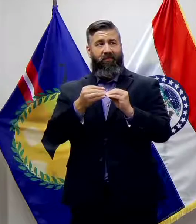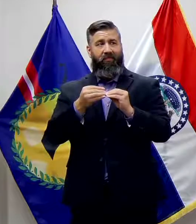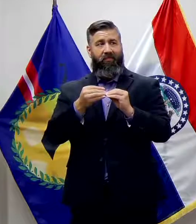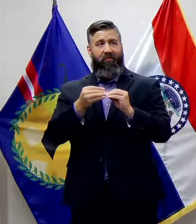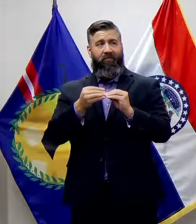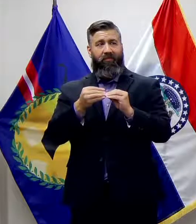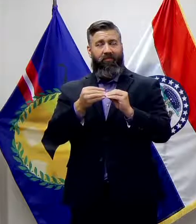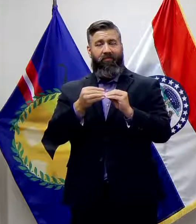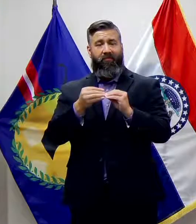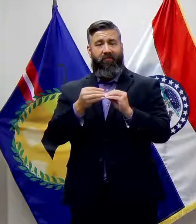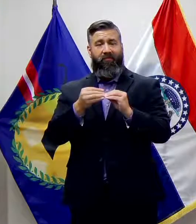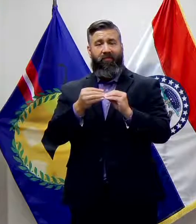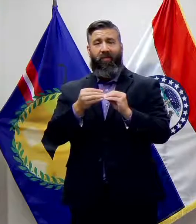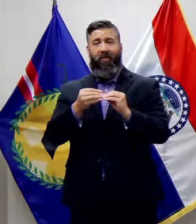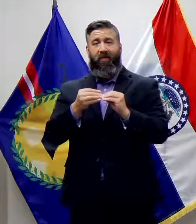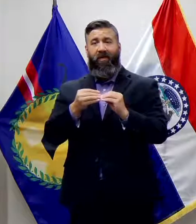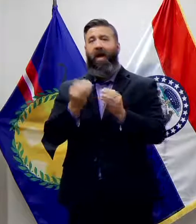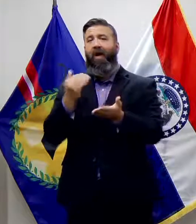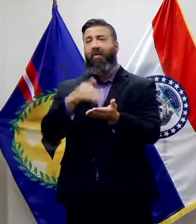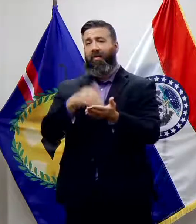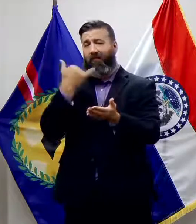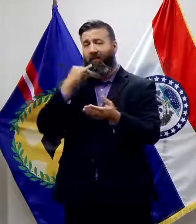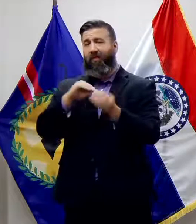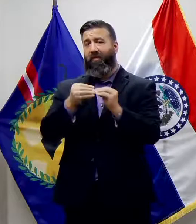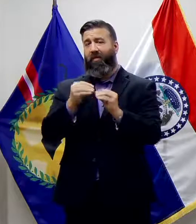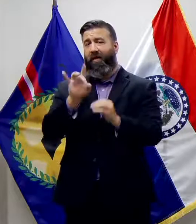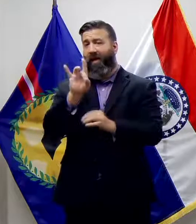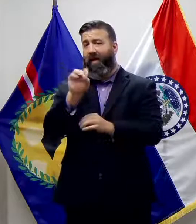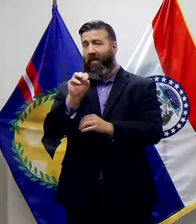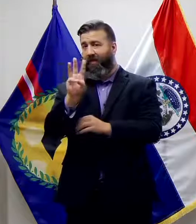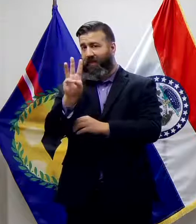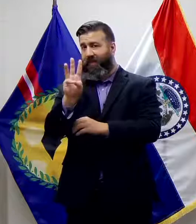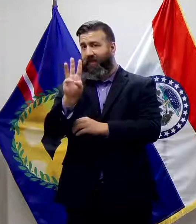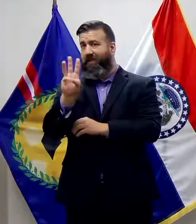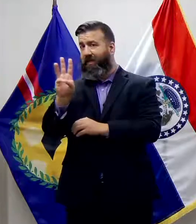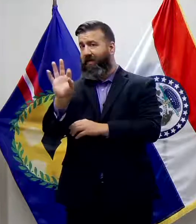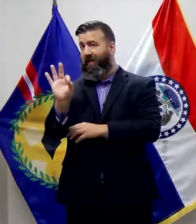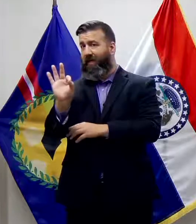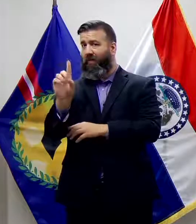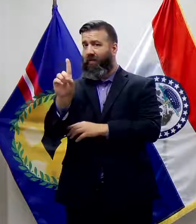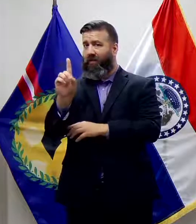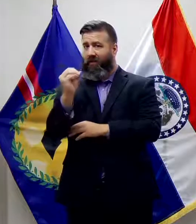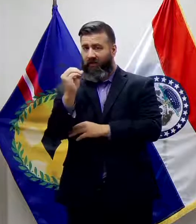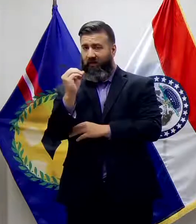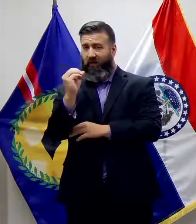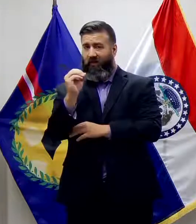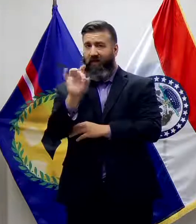806-0910. Okay, so I'll repeat the phone number, 806-0910,